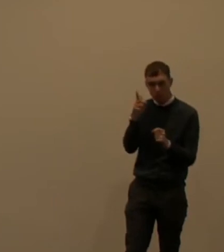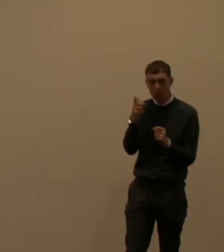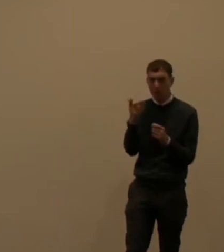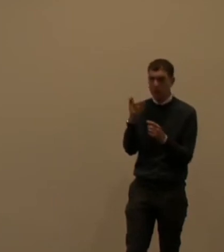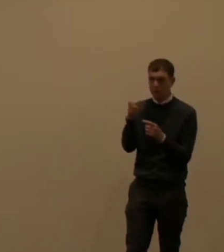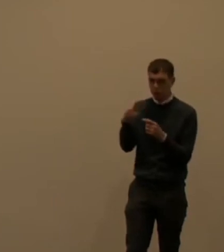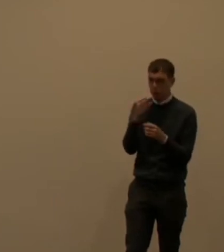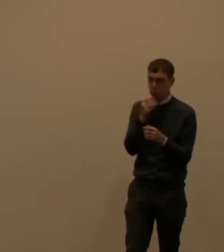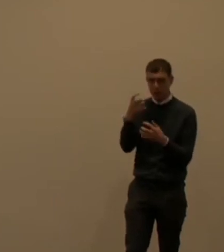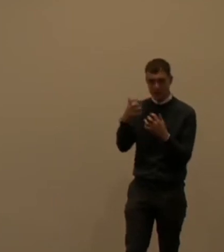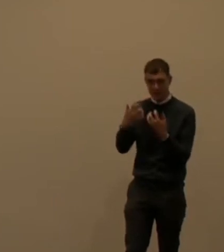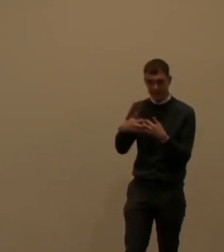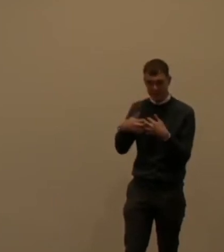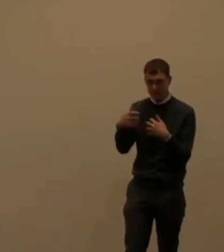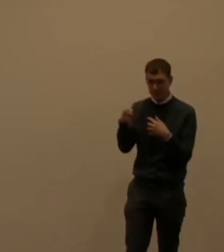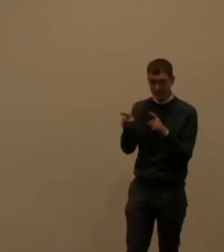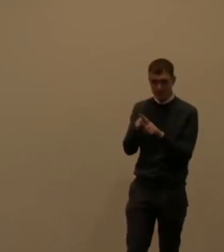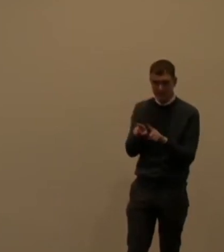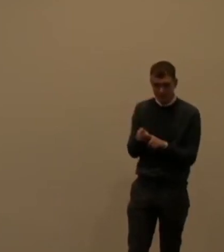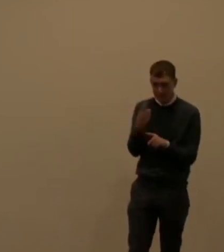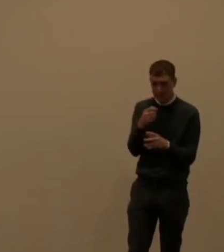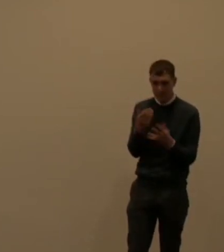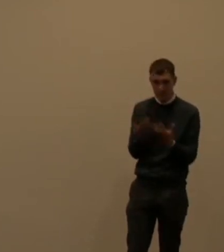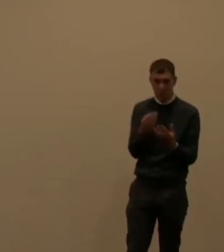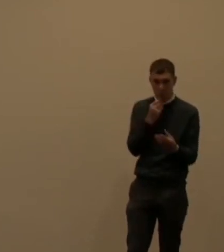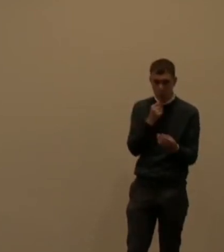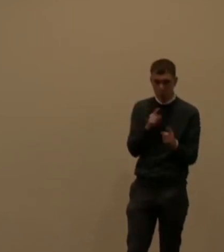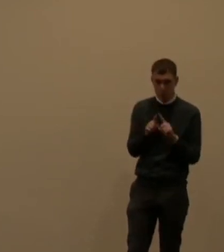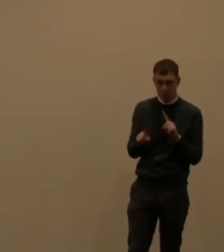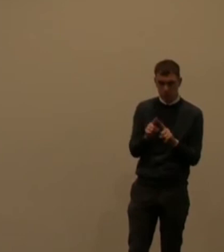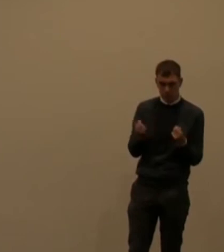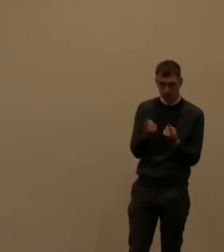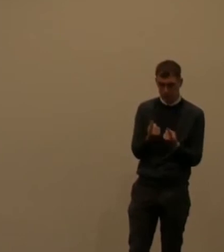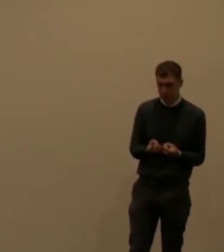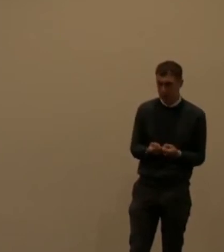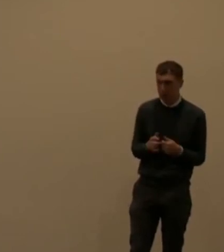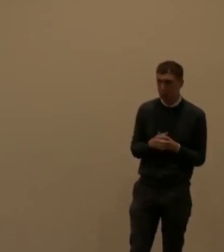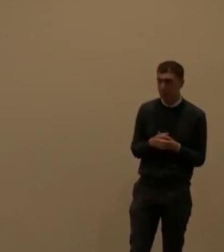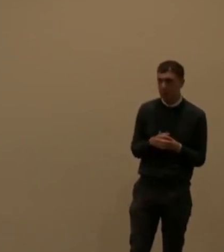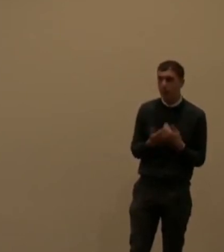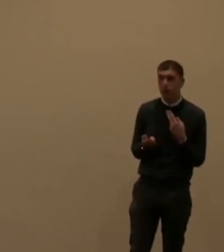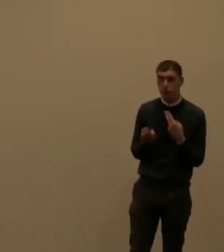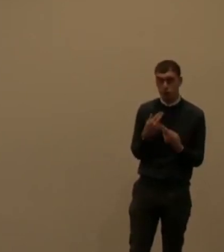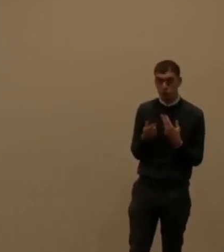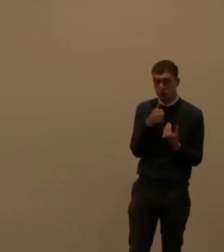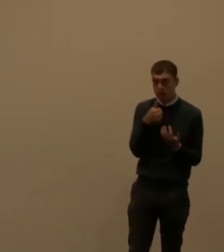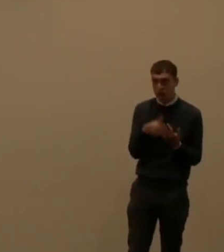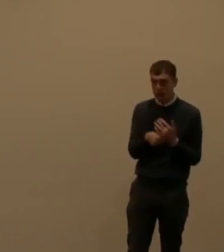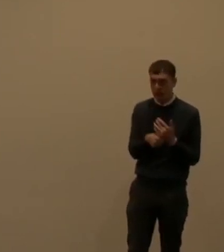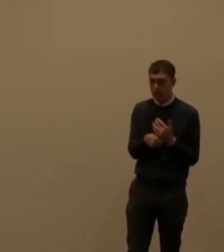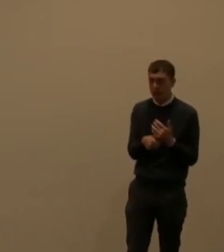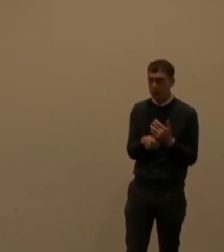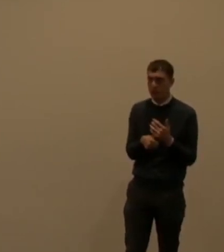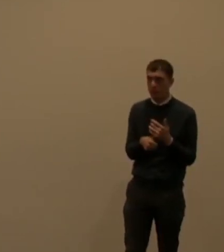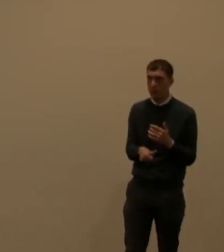for different things. And that is, it didn't take us long to put it together, that newsletter. And we